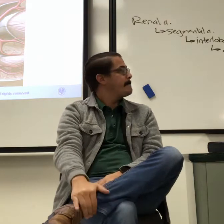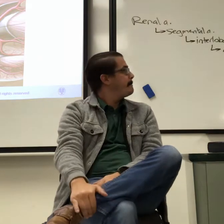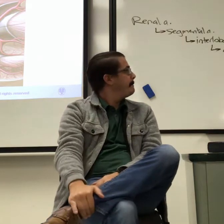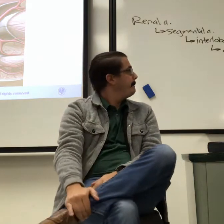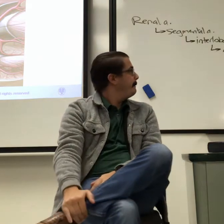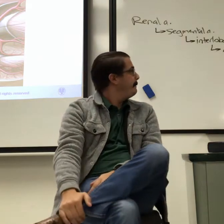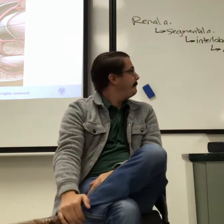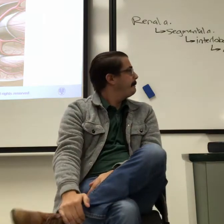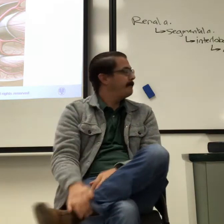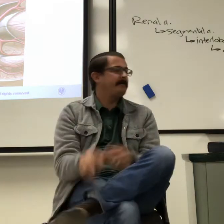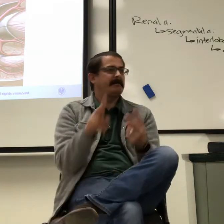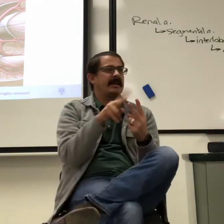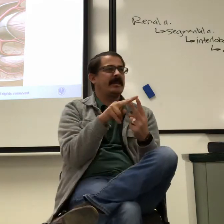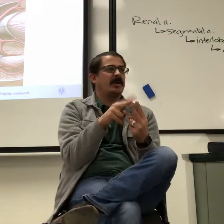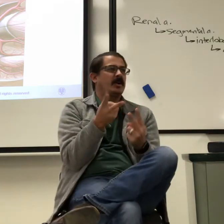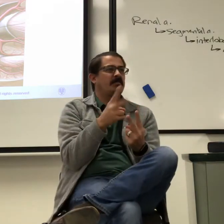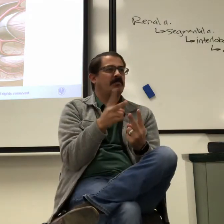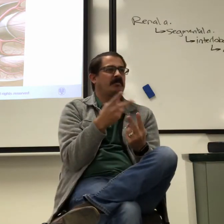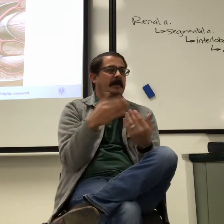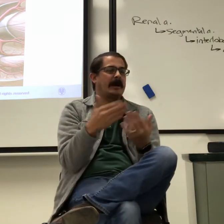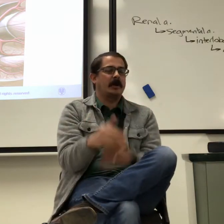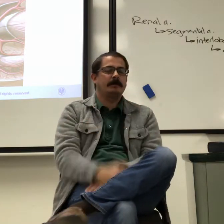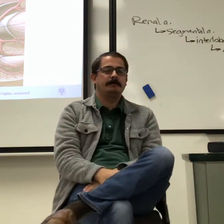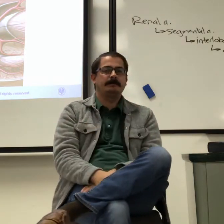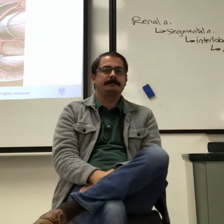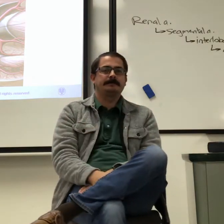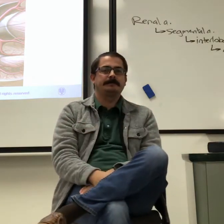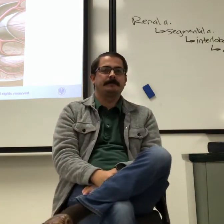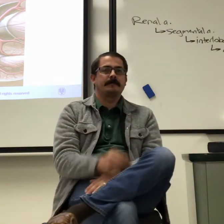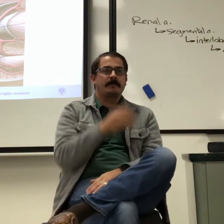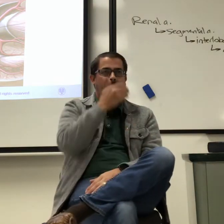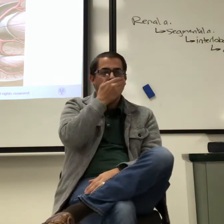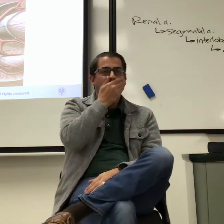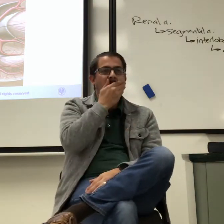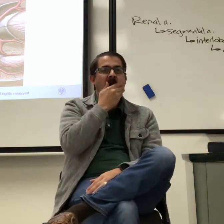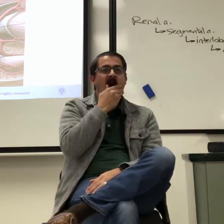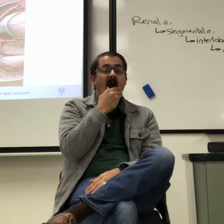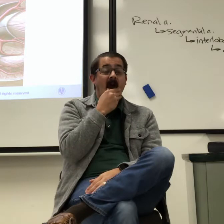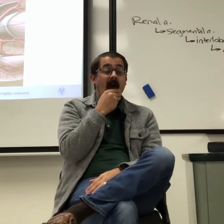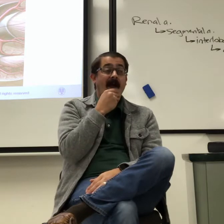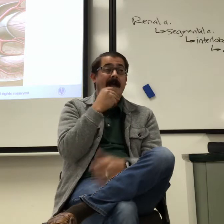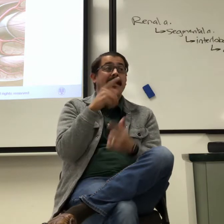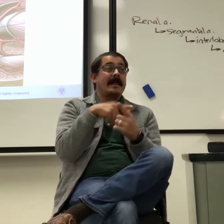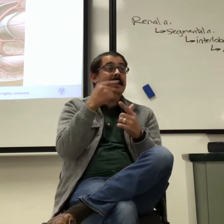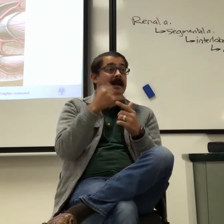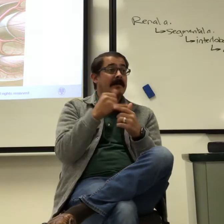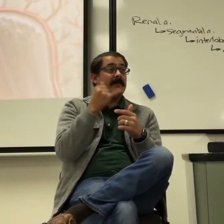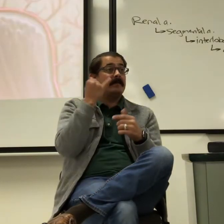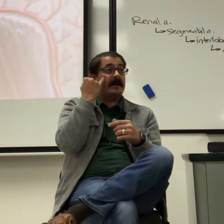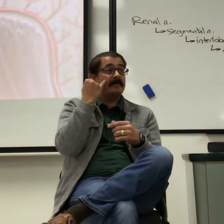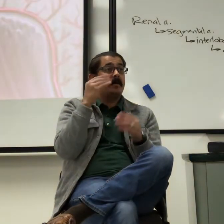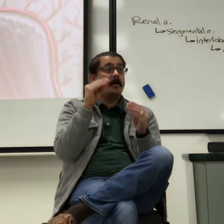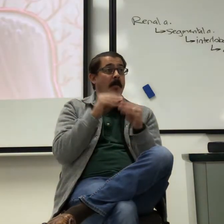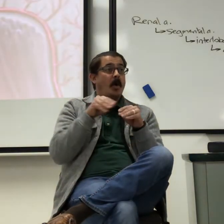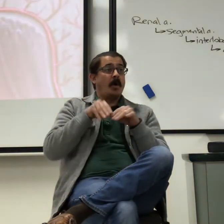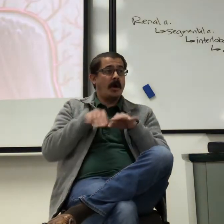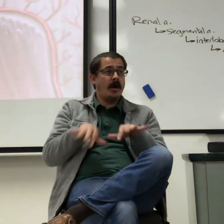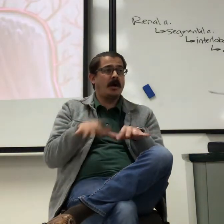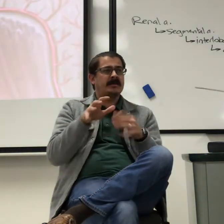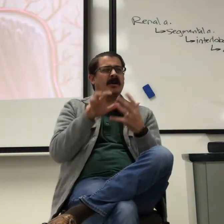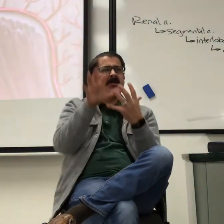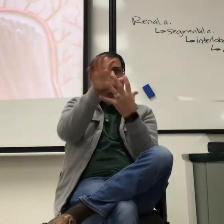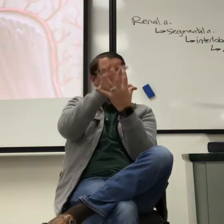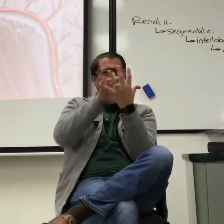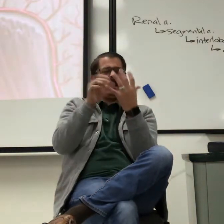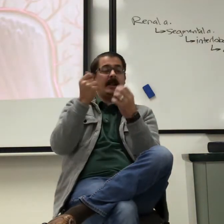So either or. And if you go even closer in, it's starting to get a little pixelated there,